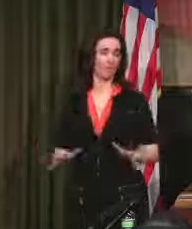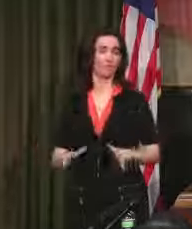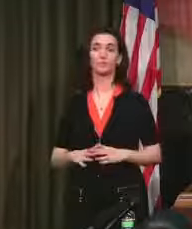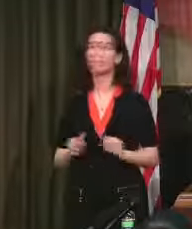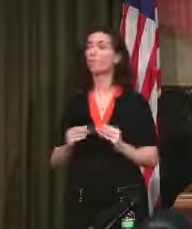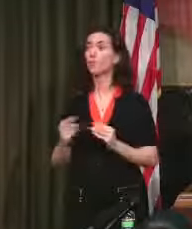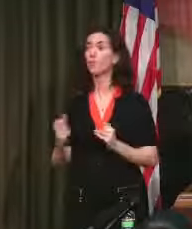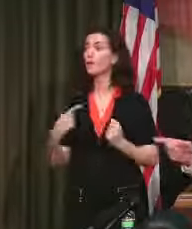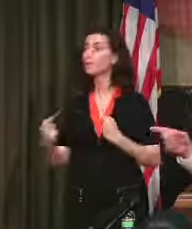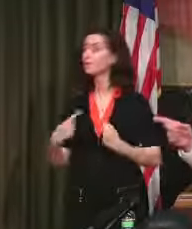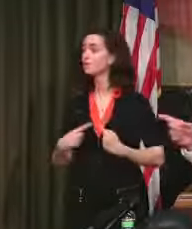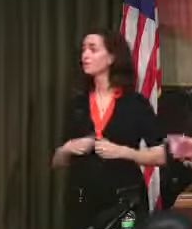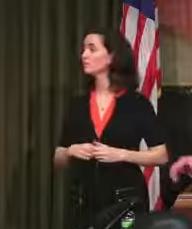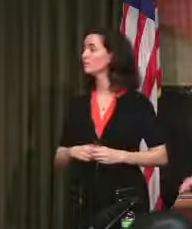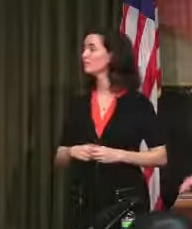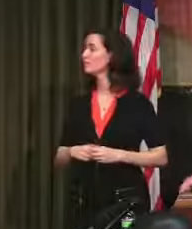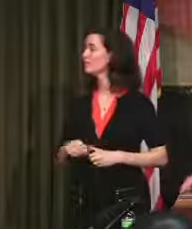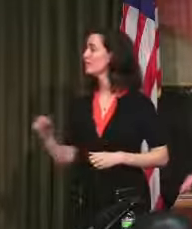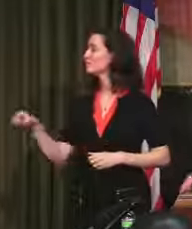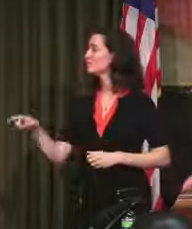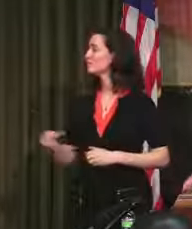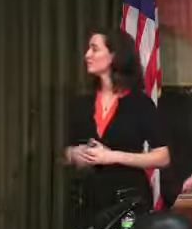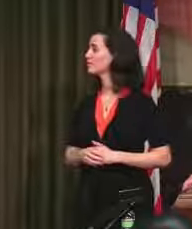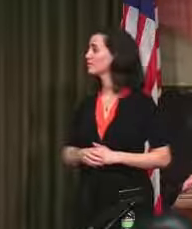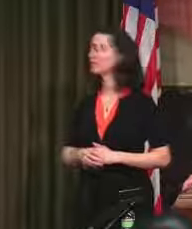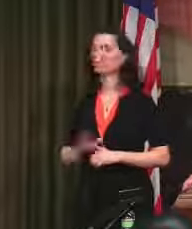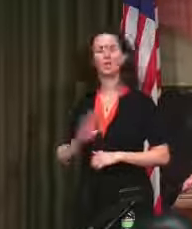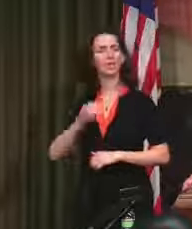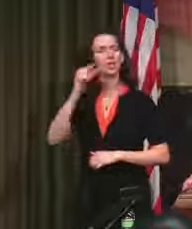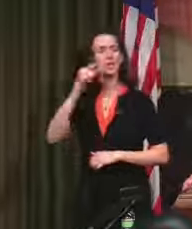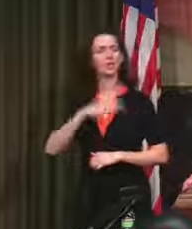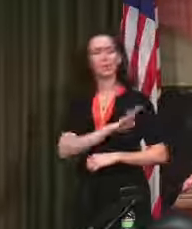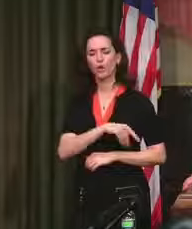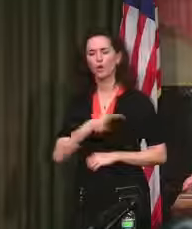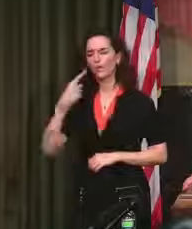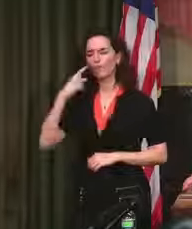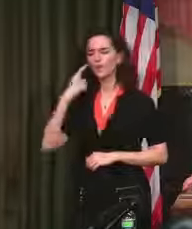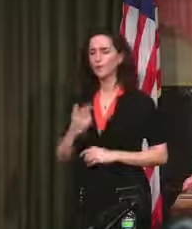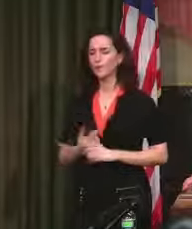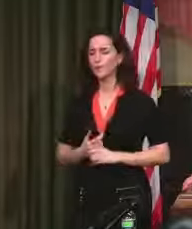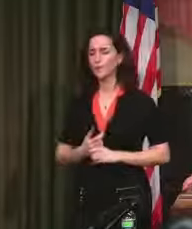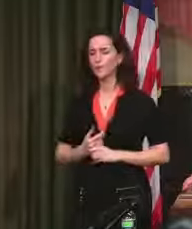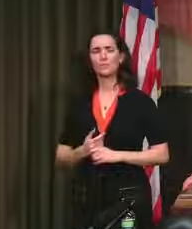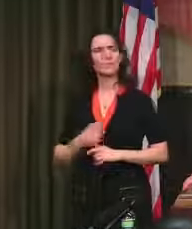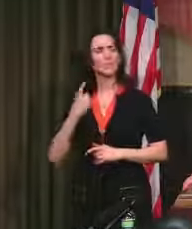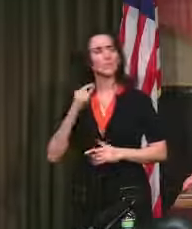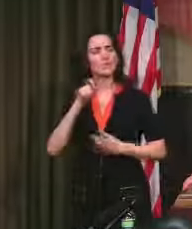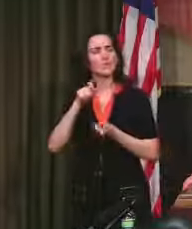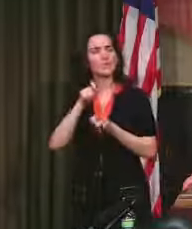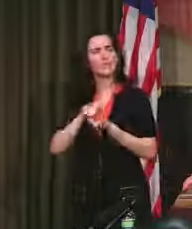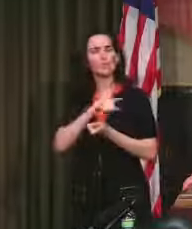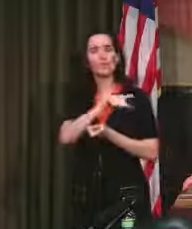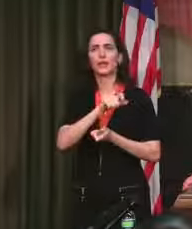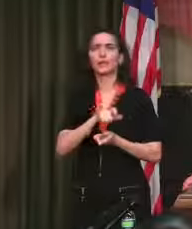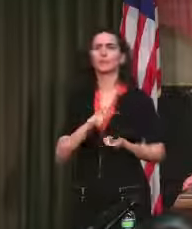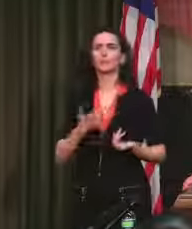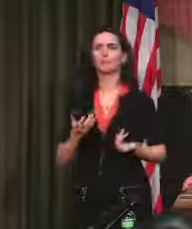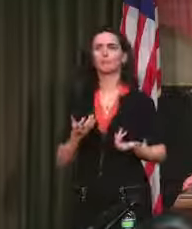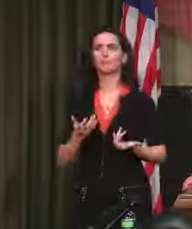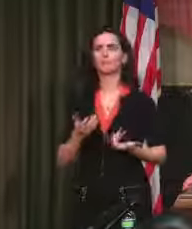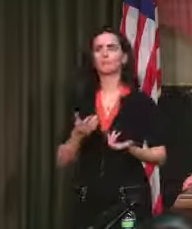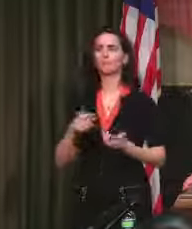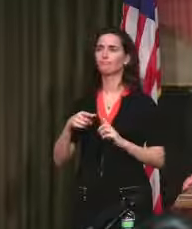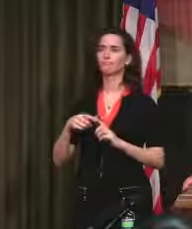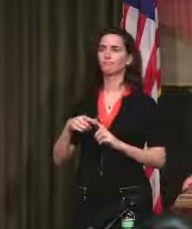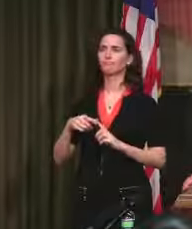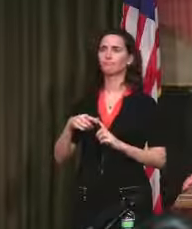Any other questions? Yes, ma'am. Governor, do you think there is something specific you can point to about what changed to